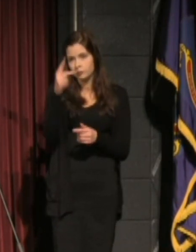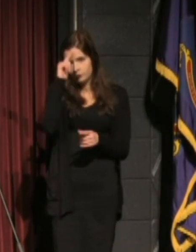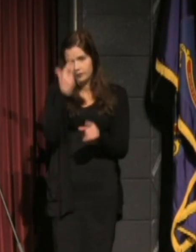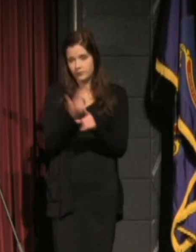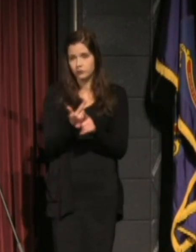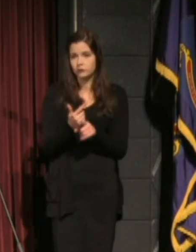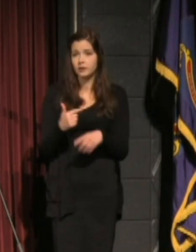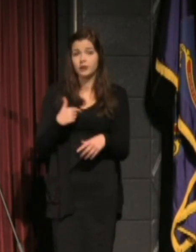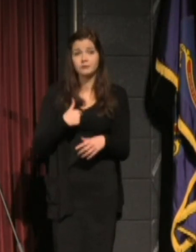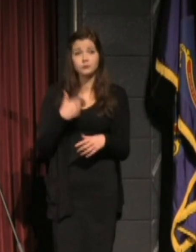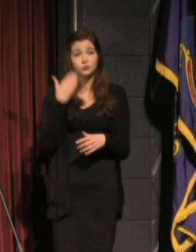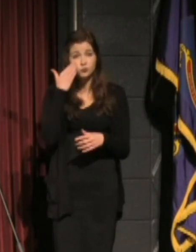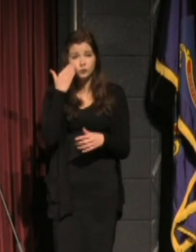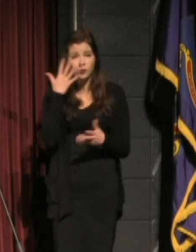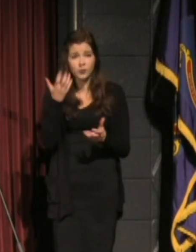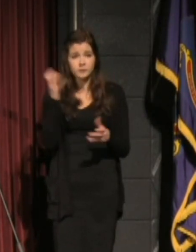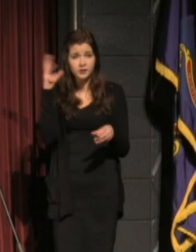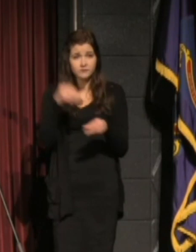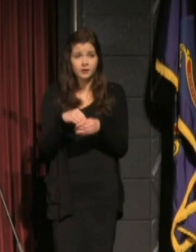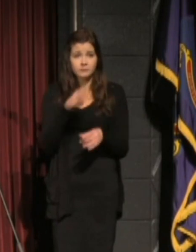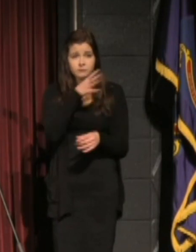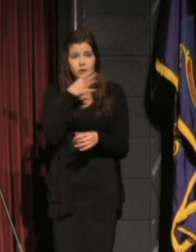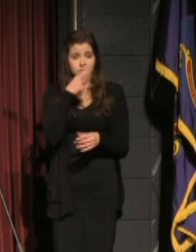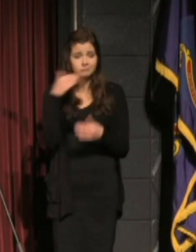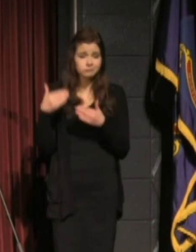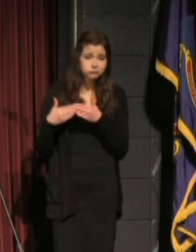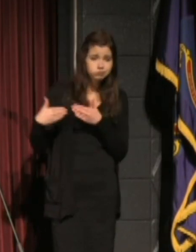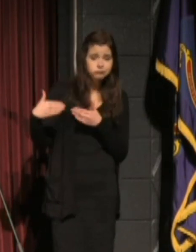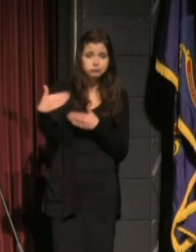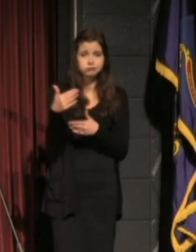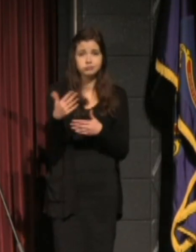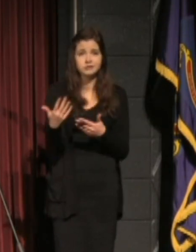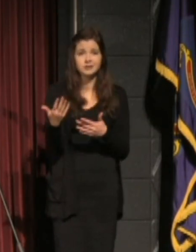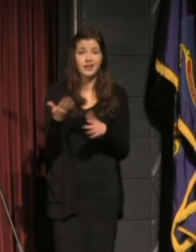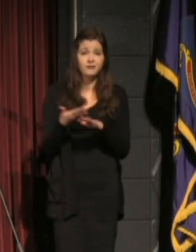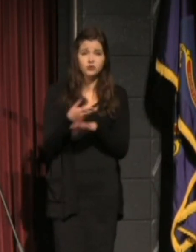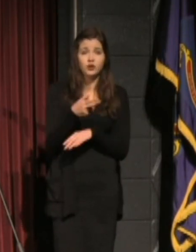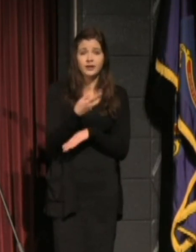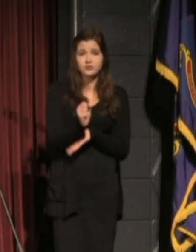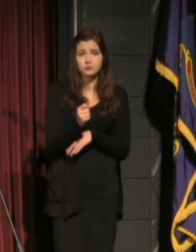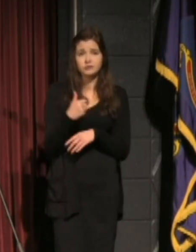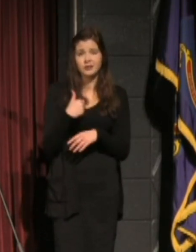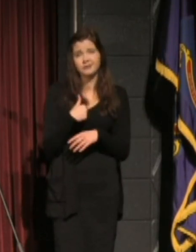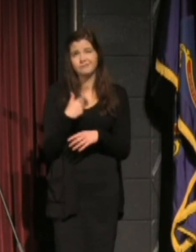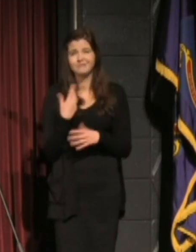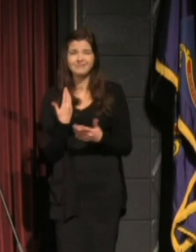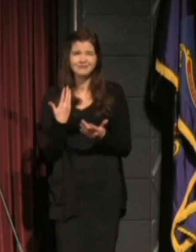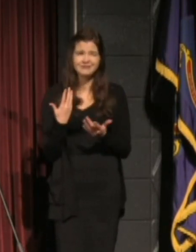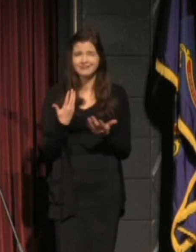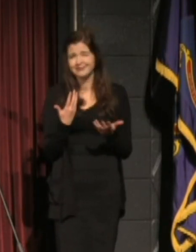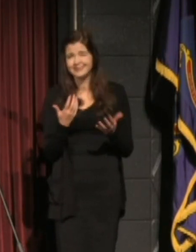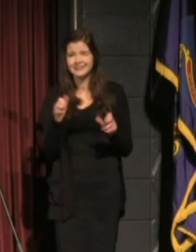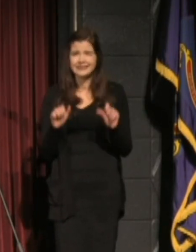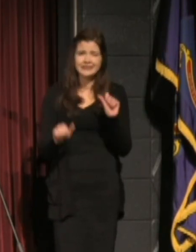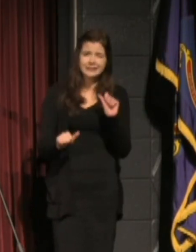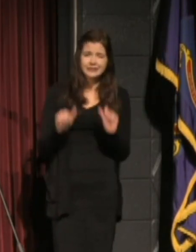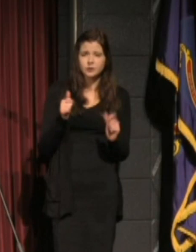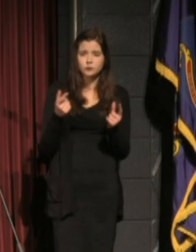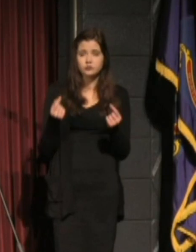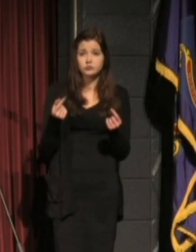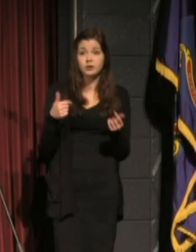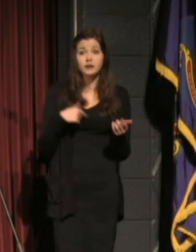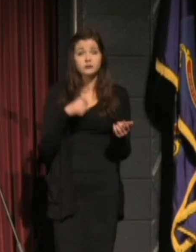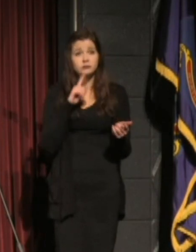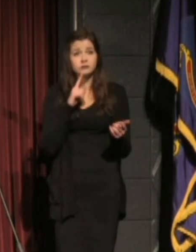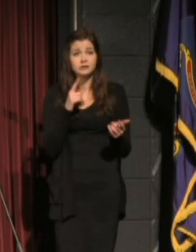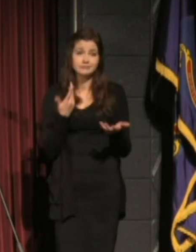wanted to be involved in agriculture for the rest of my life. After high school, I had second thoughts on what I wanted to do, so I actually took a